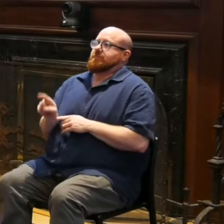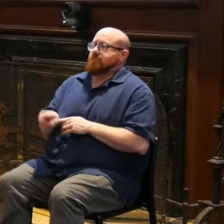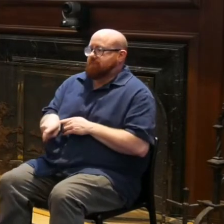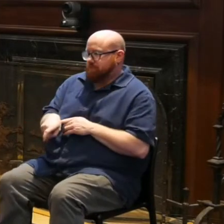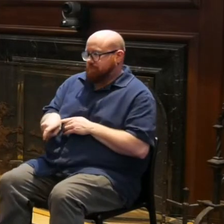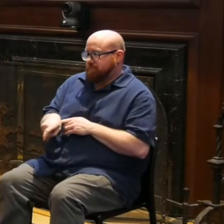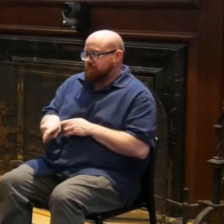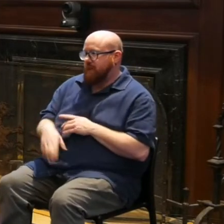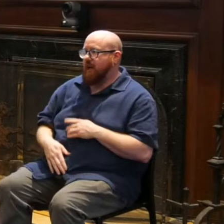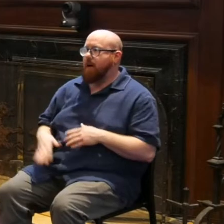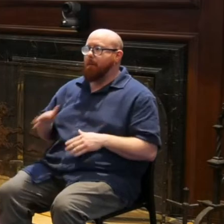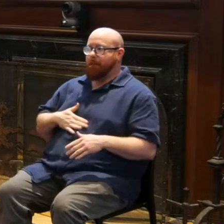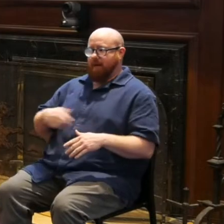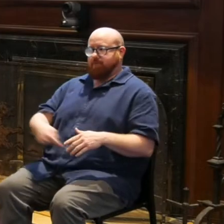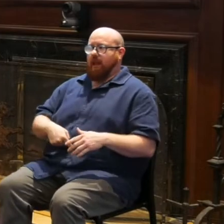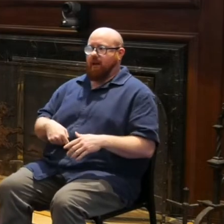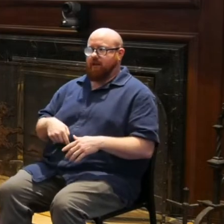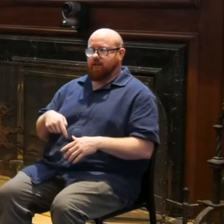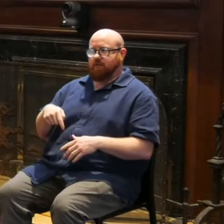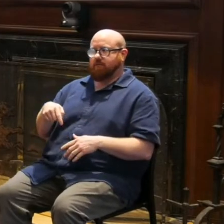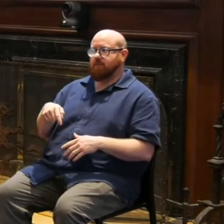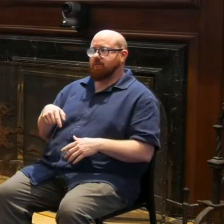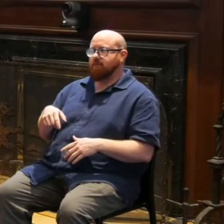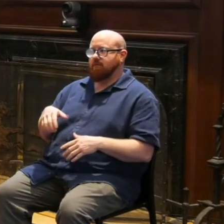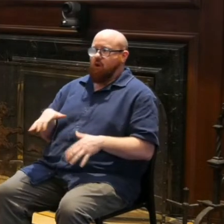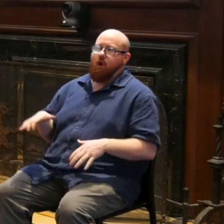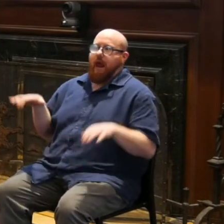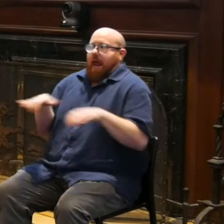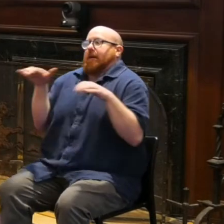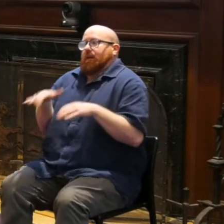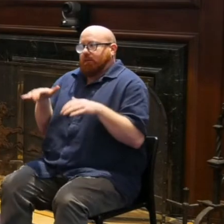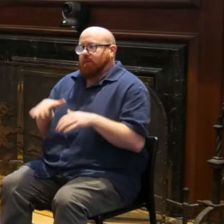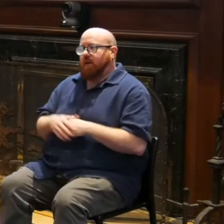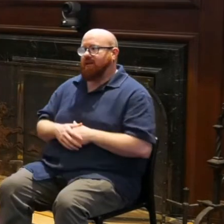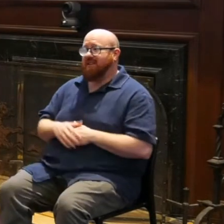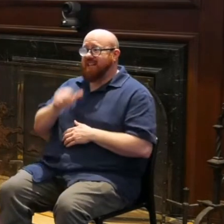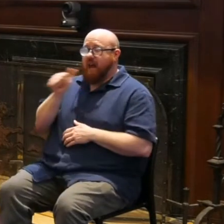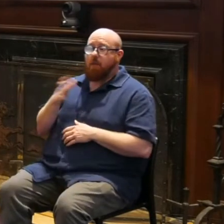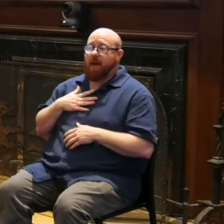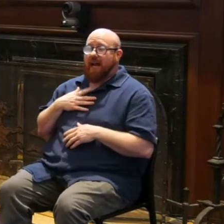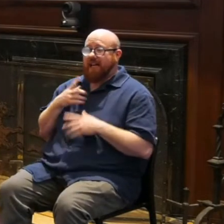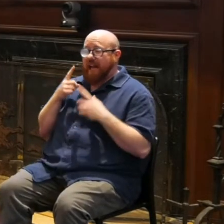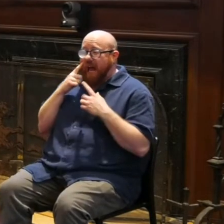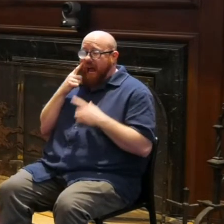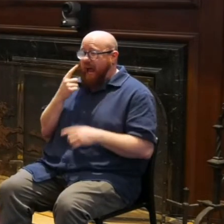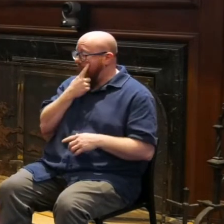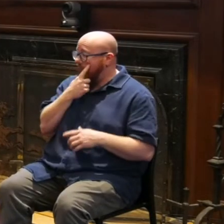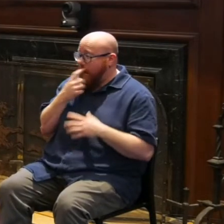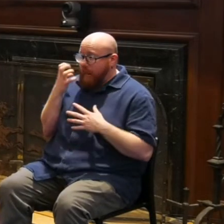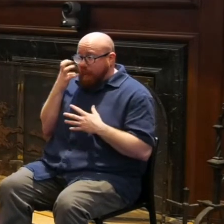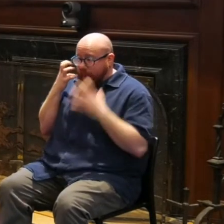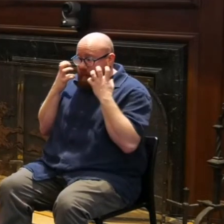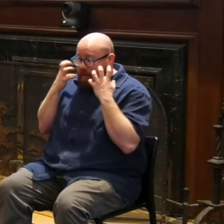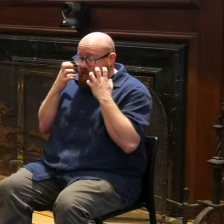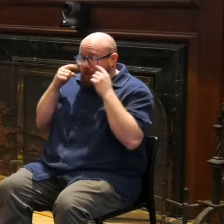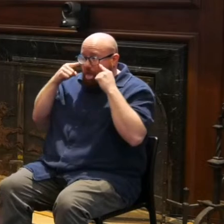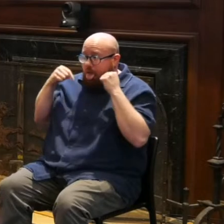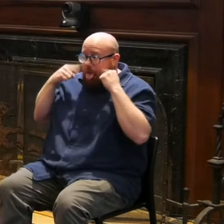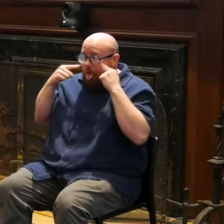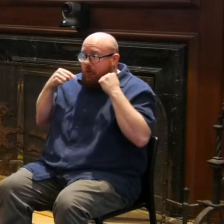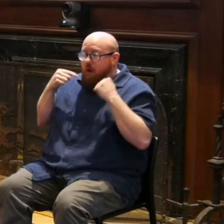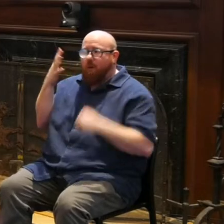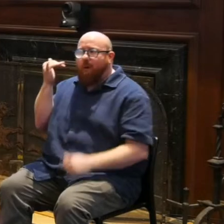overactive bladder. That's not to include my itchy, runny eyes due to decreased